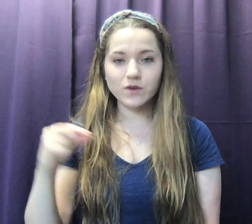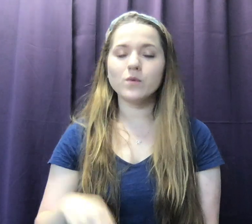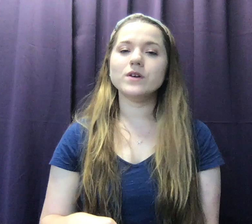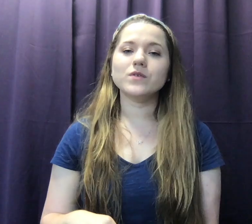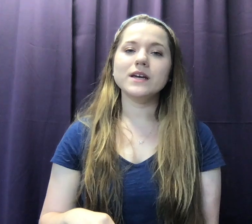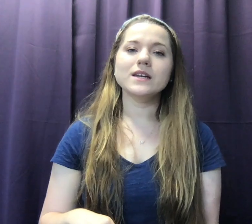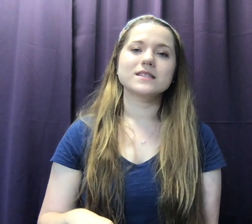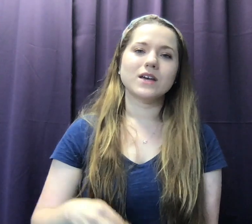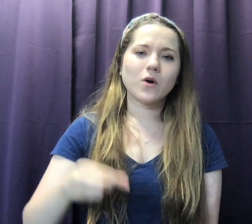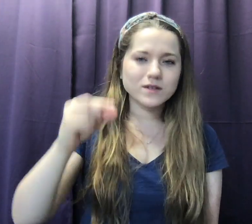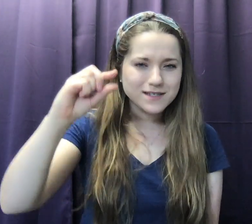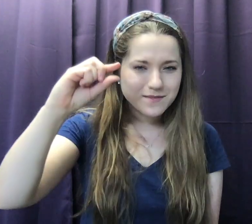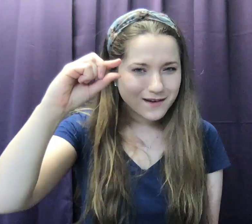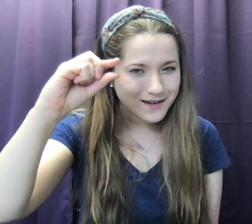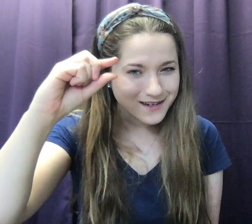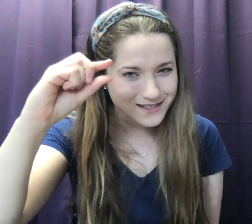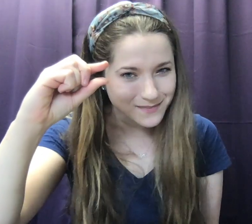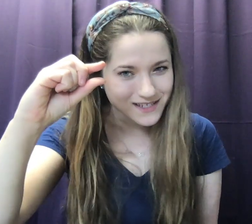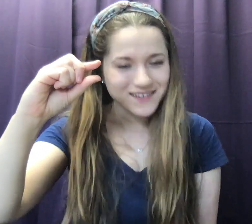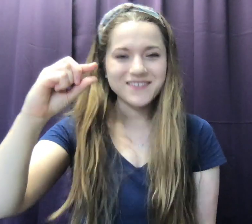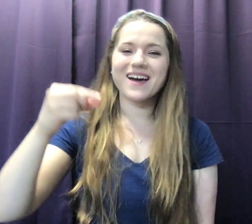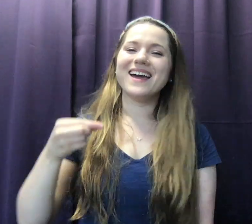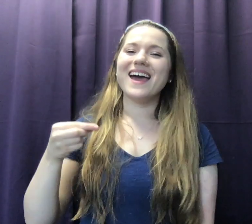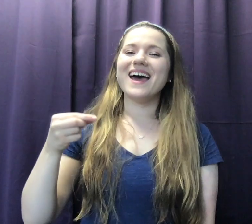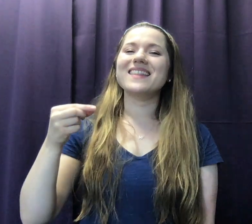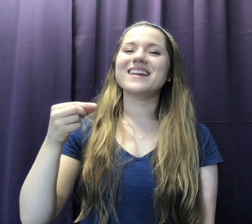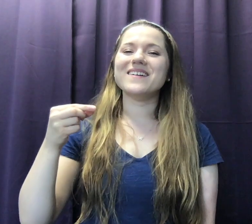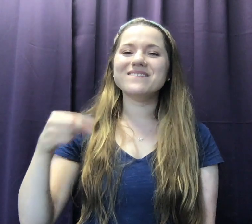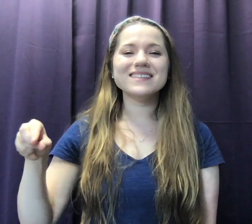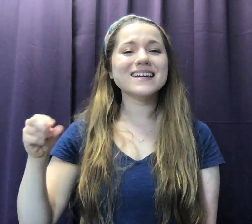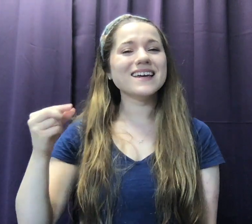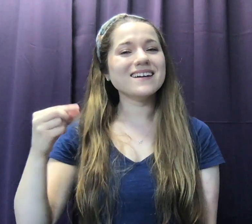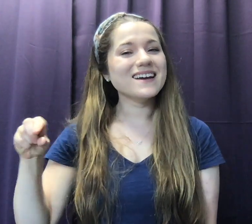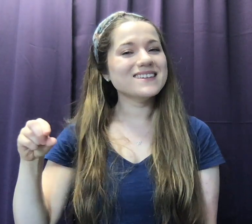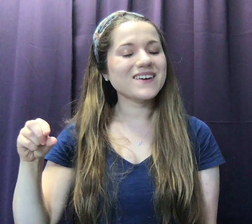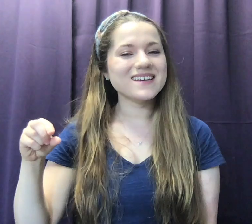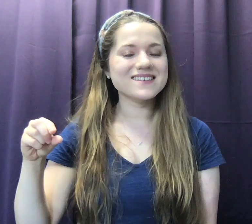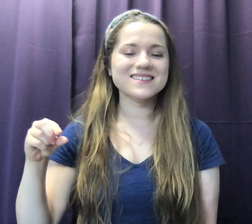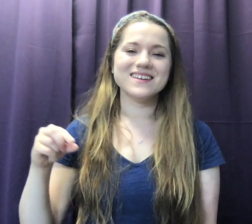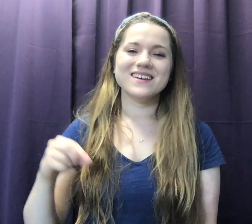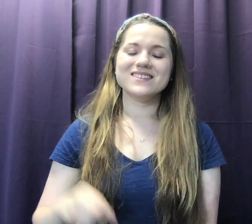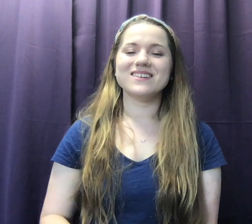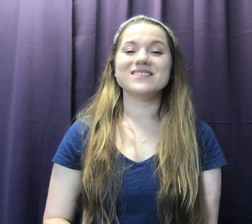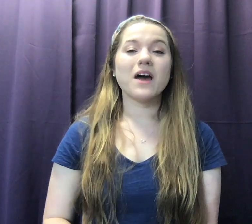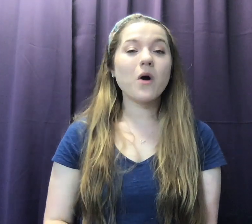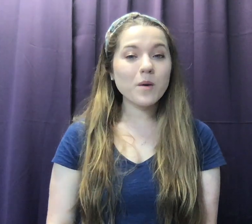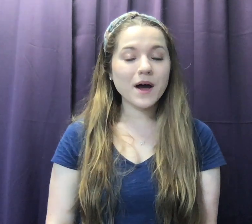word green, it's like you're holding something itty bitty, okay? And then you're flicking your hand twice. So let's do that whole part.